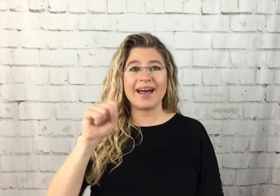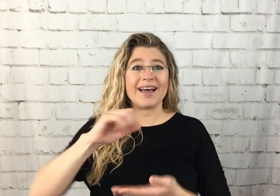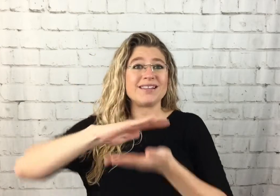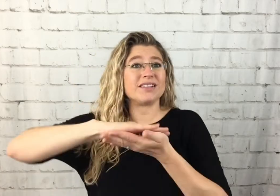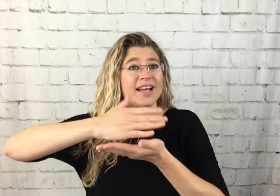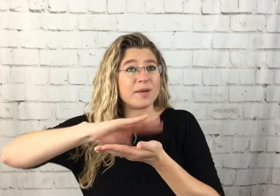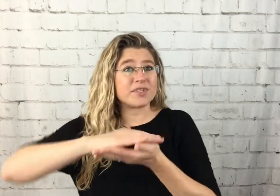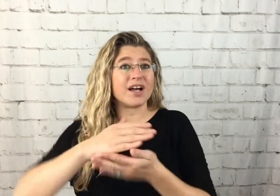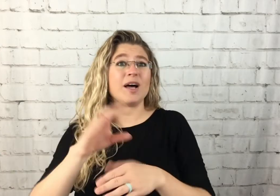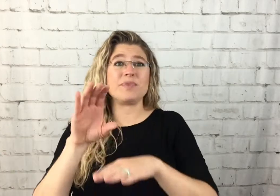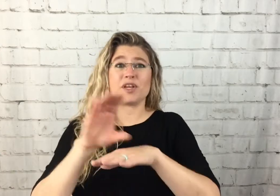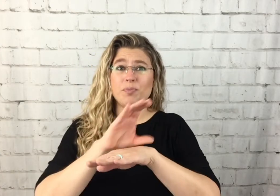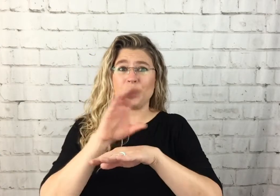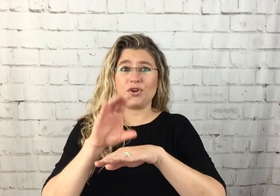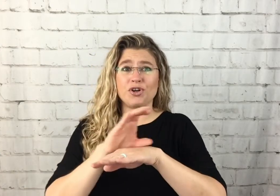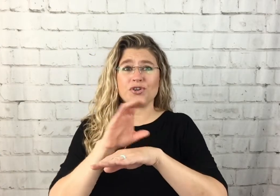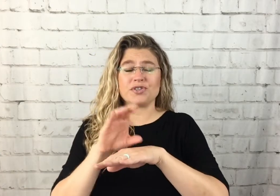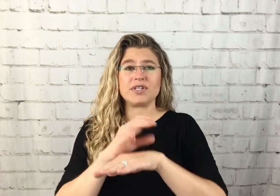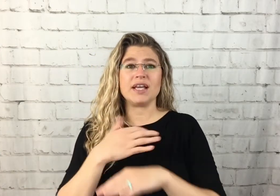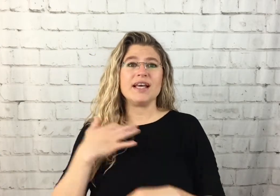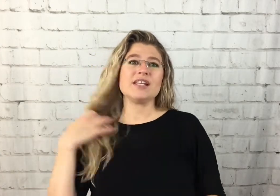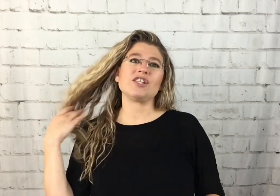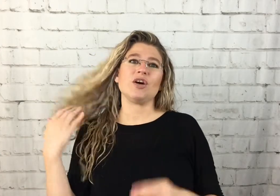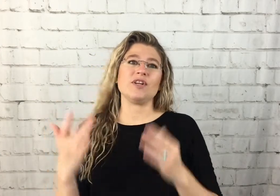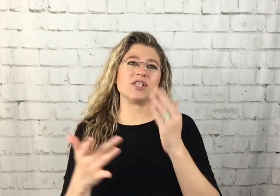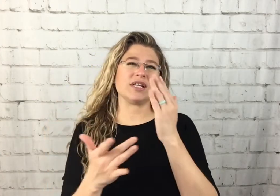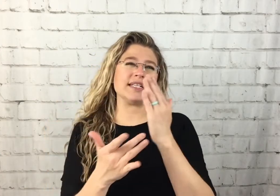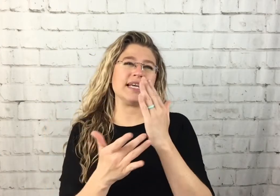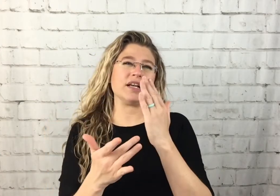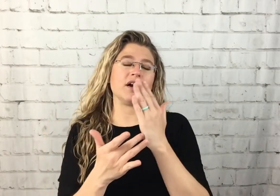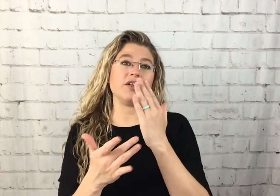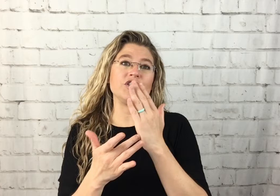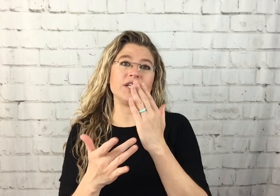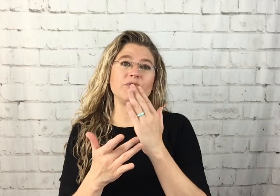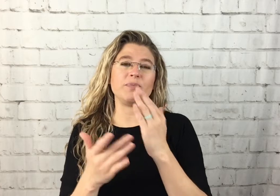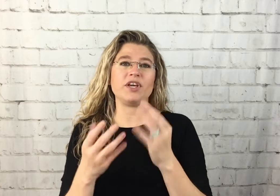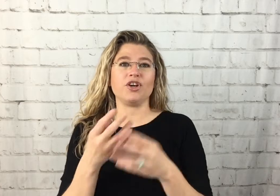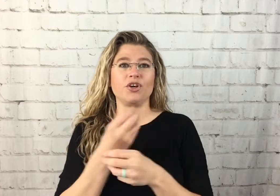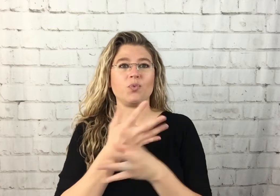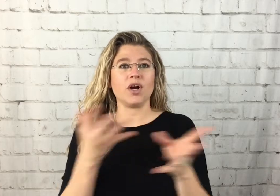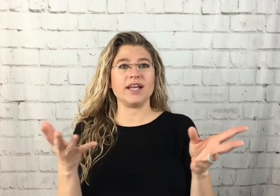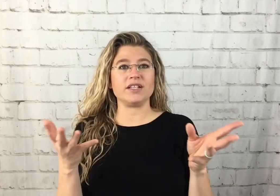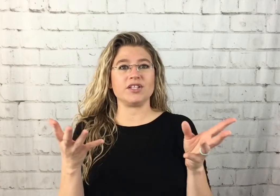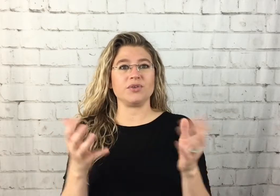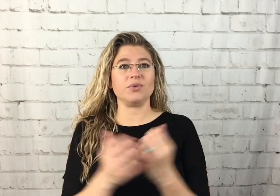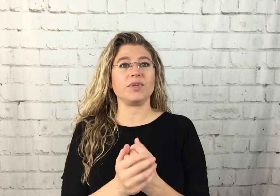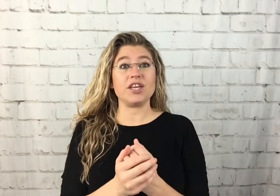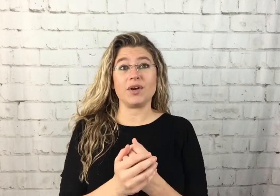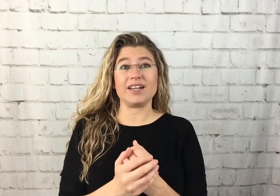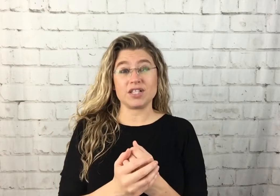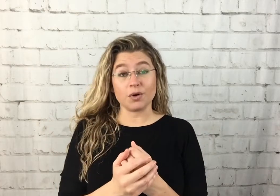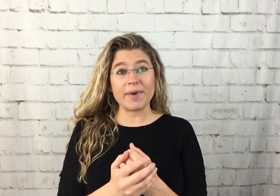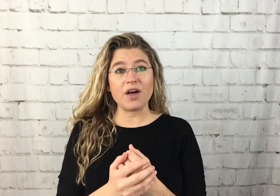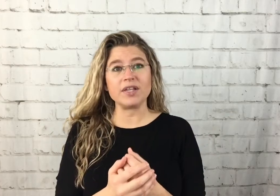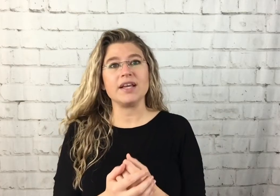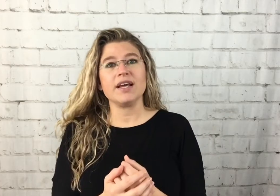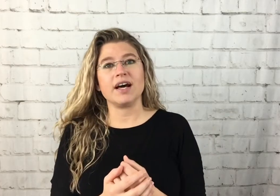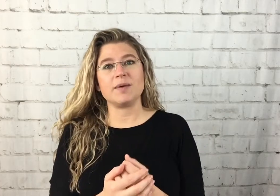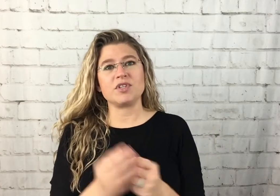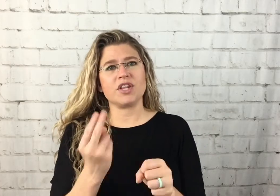iPads, laptops, computers. So I just thought technology would be a good one to let you guys know about, so that you